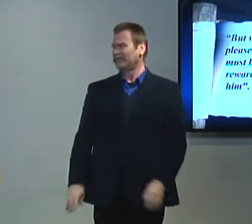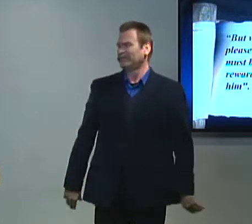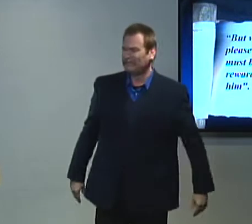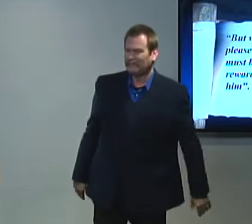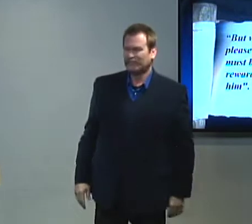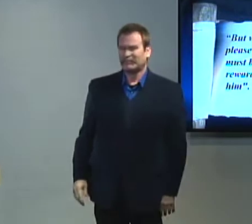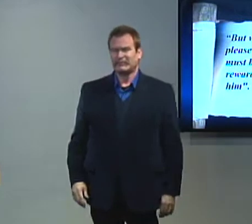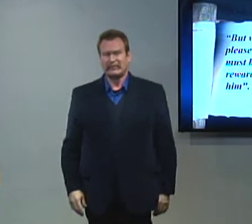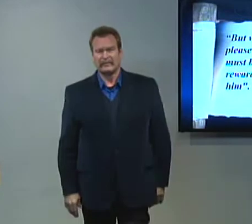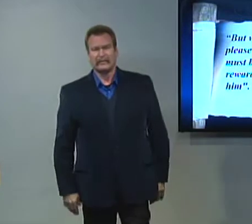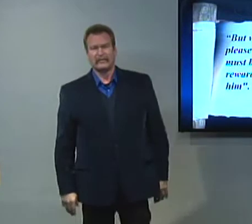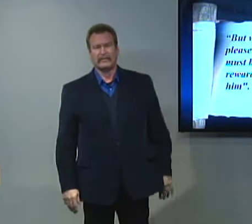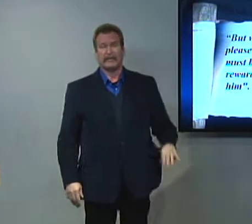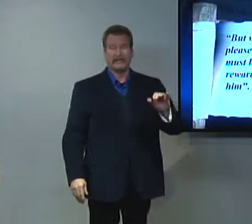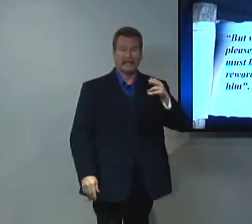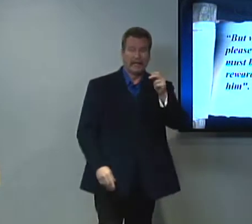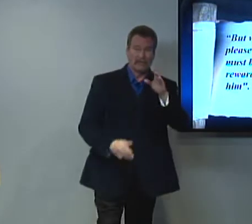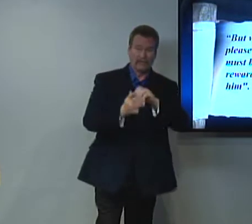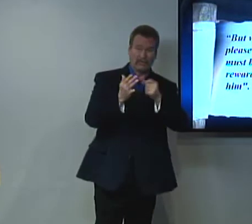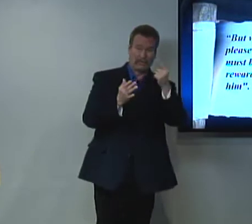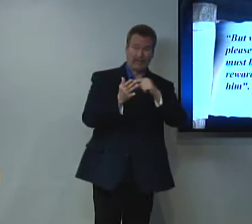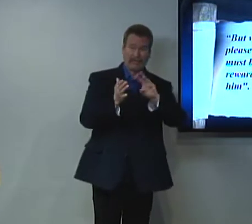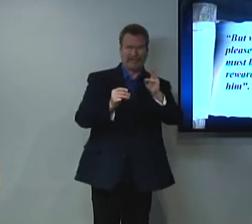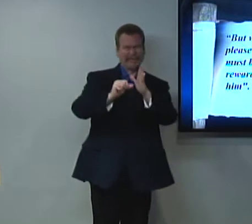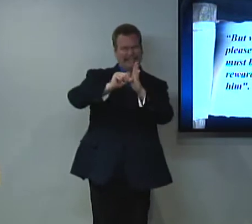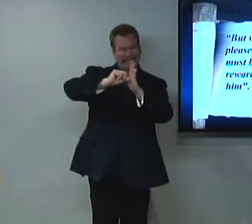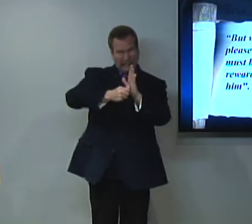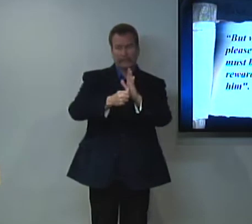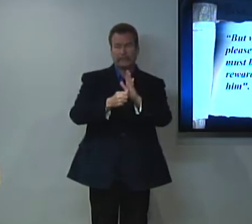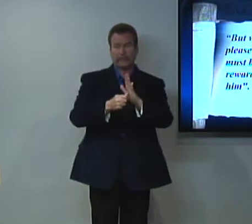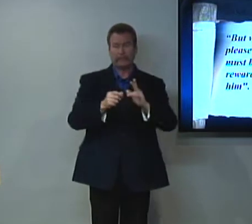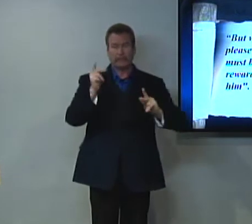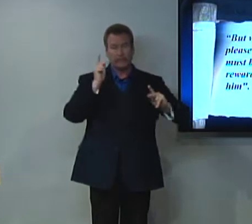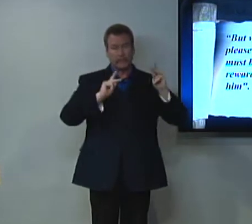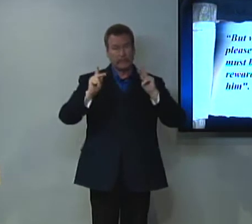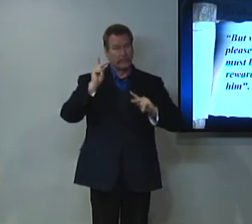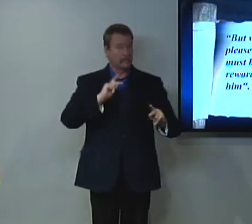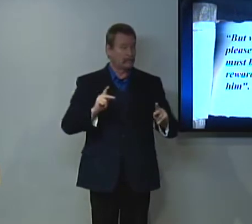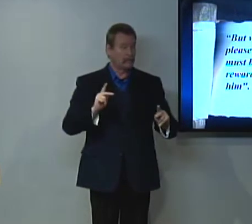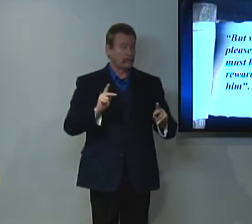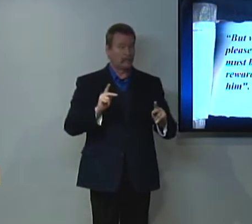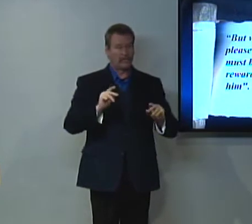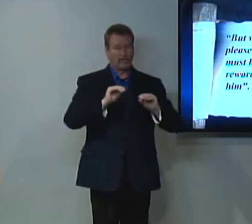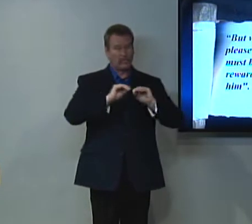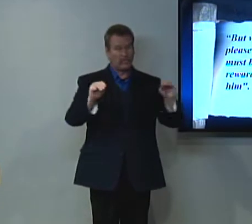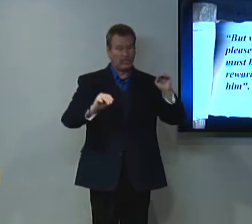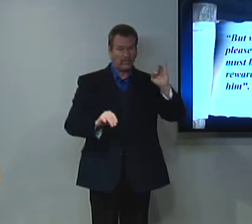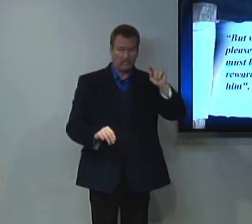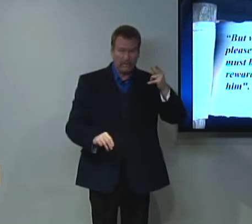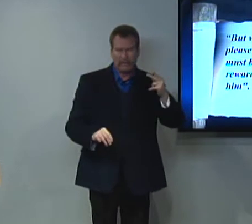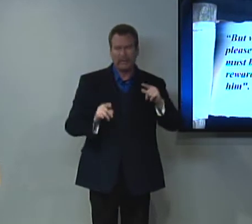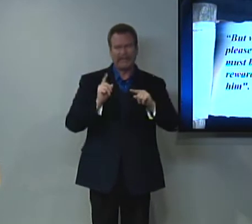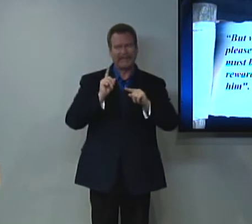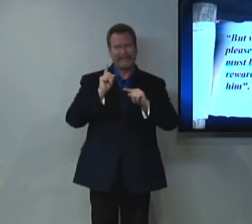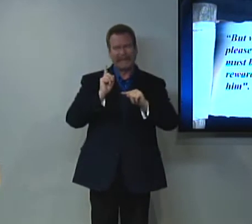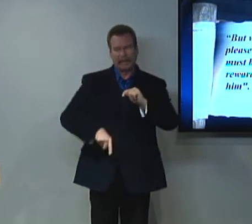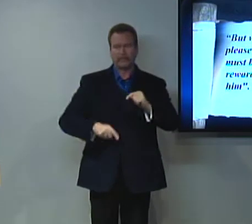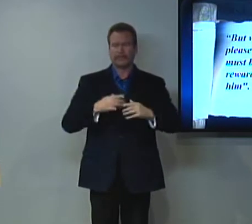faith if one believes. From Matthew, Jesus said that to all the people. People with no